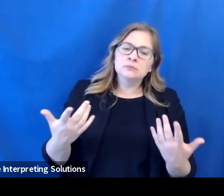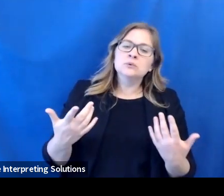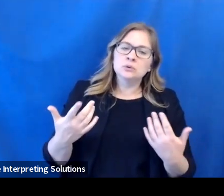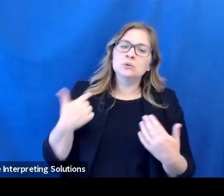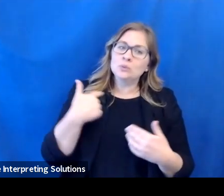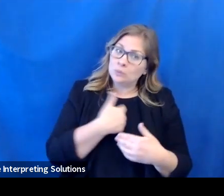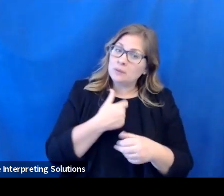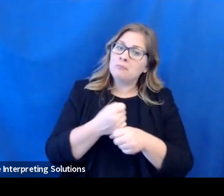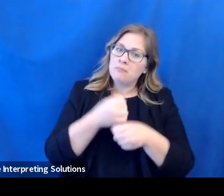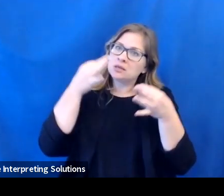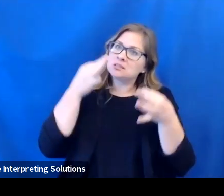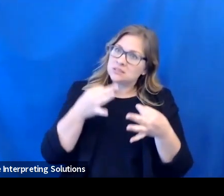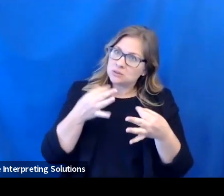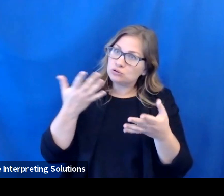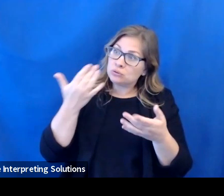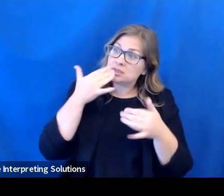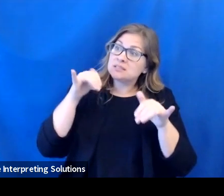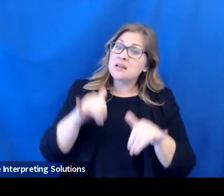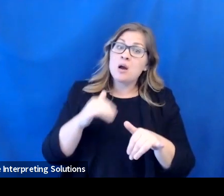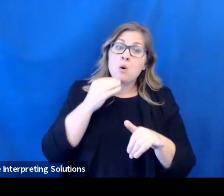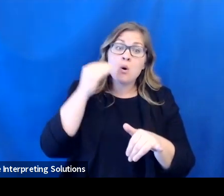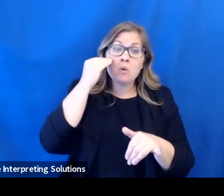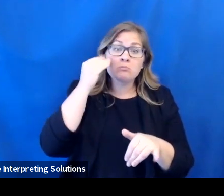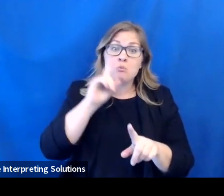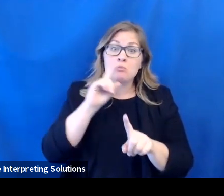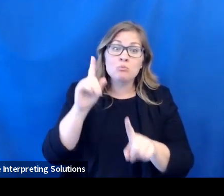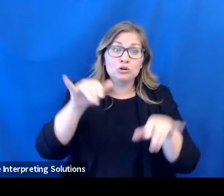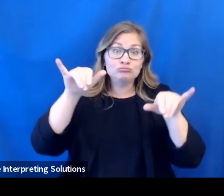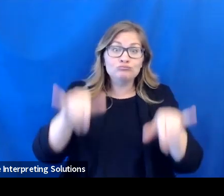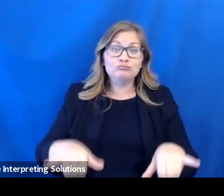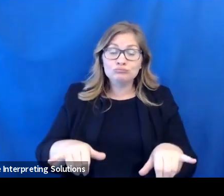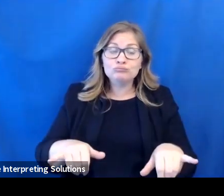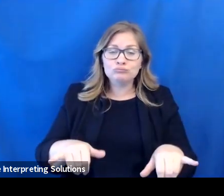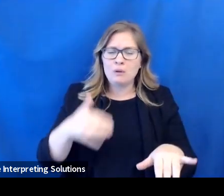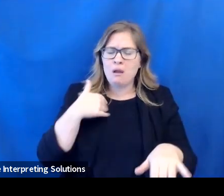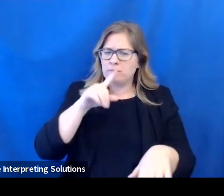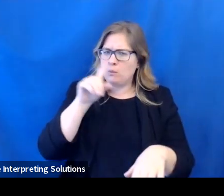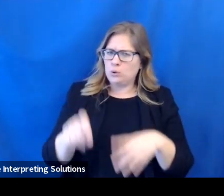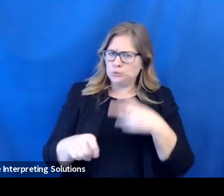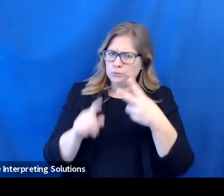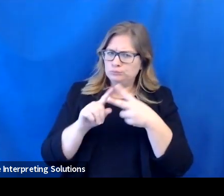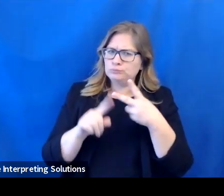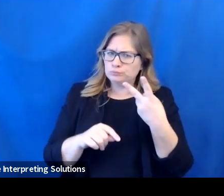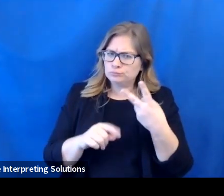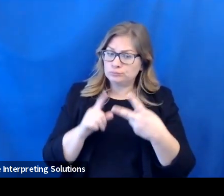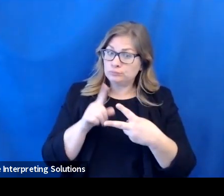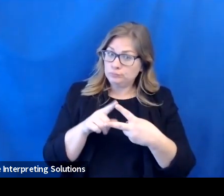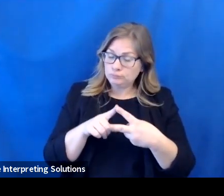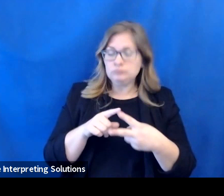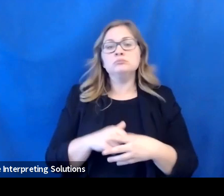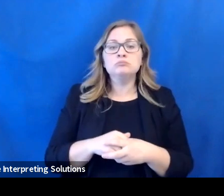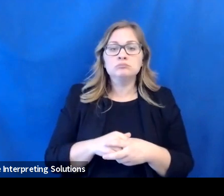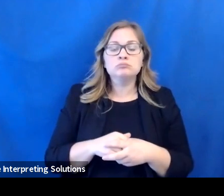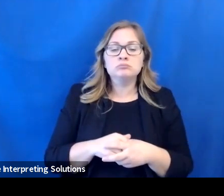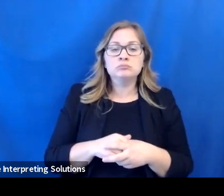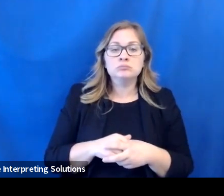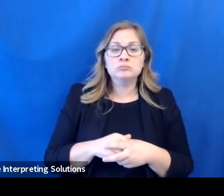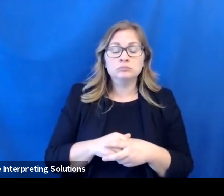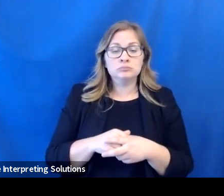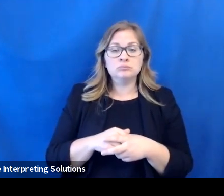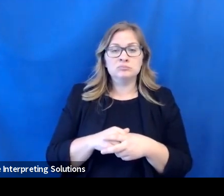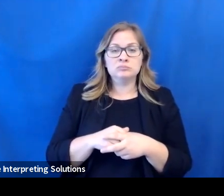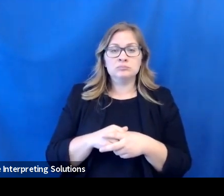you. I'm wondering two things. One, what are you expecting? When are you expecting to hear from the university modelers? And can